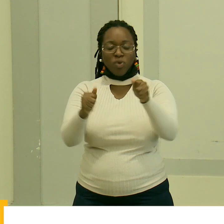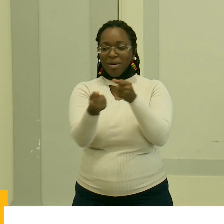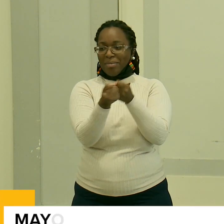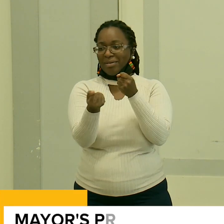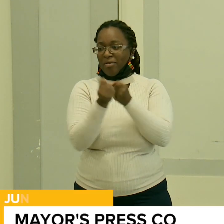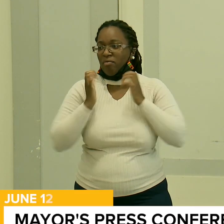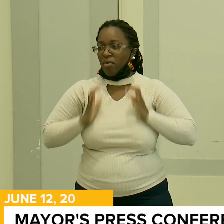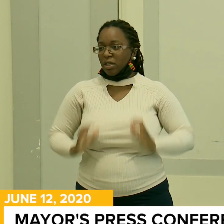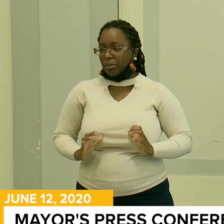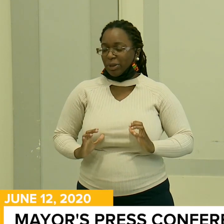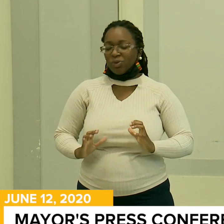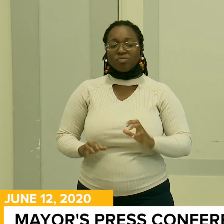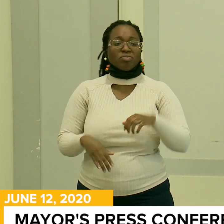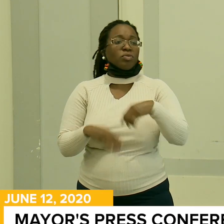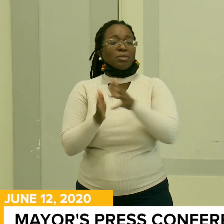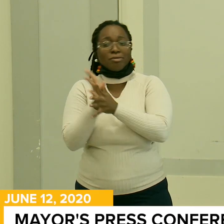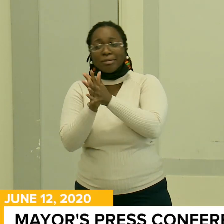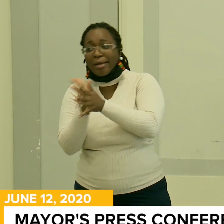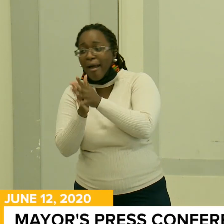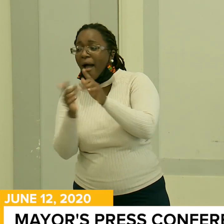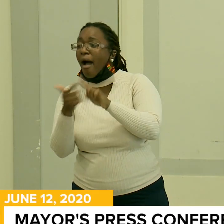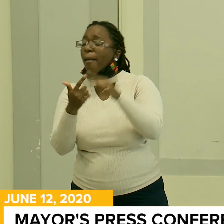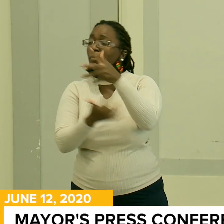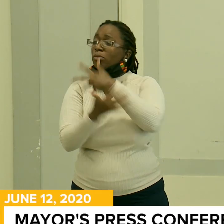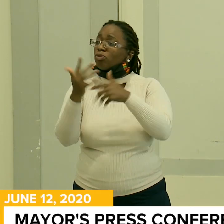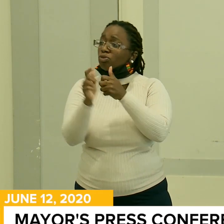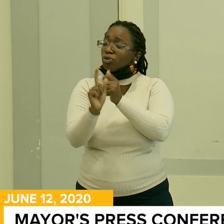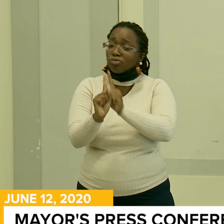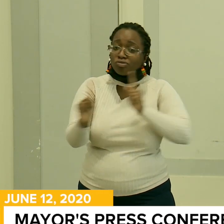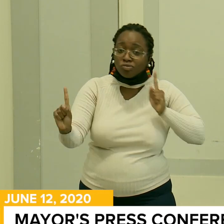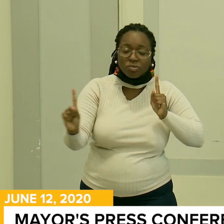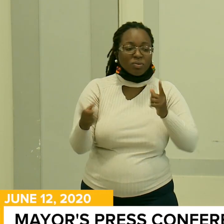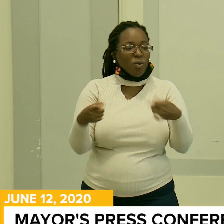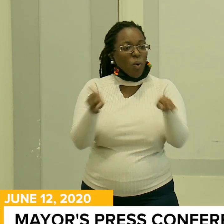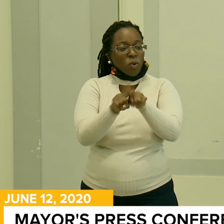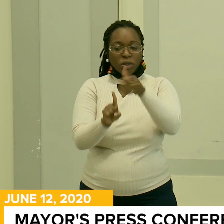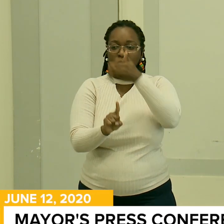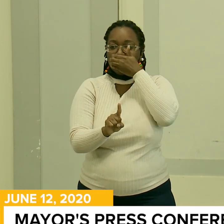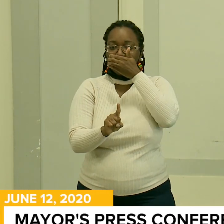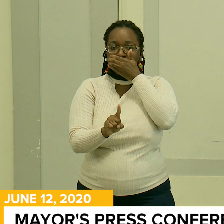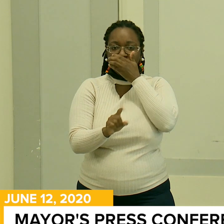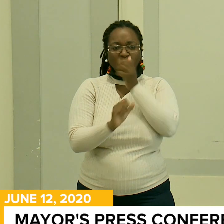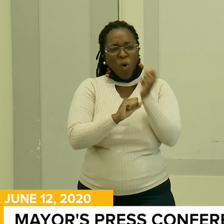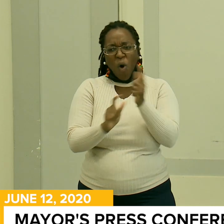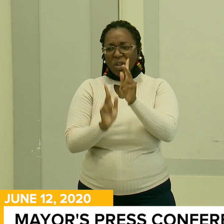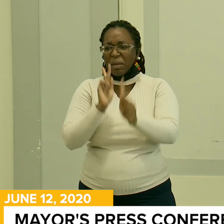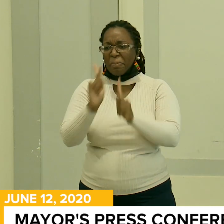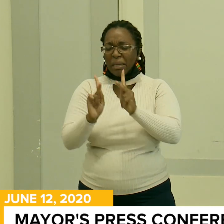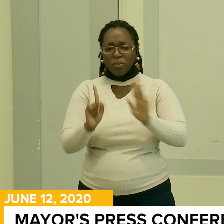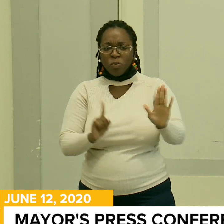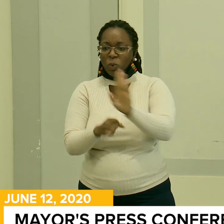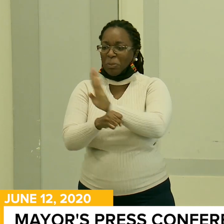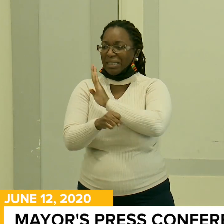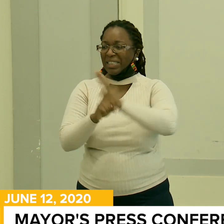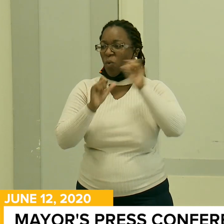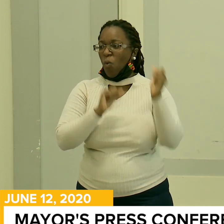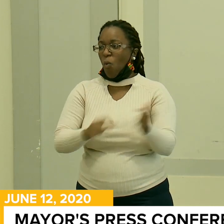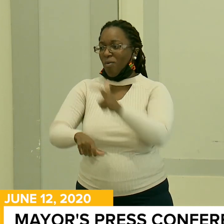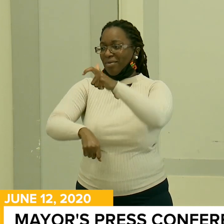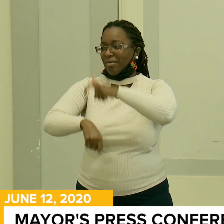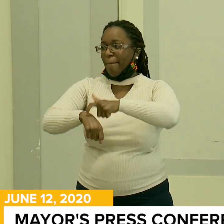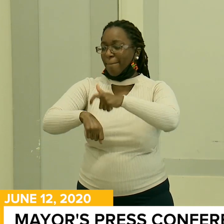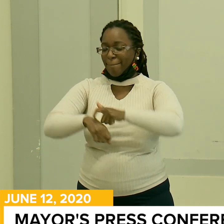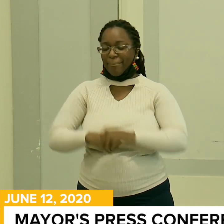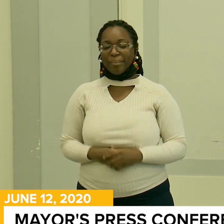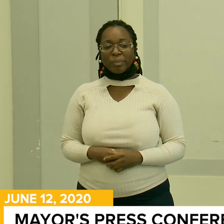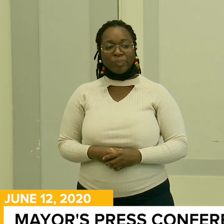hand hygiene, social distancing, and the wearing of face cloth coverings for everyone in your establishment at all times. As